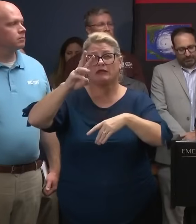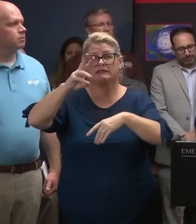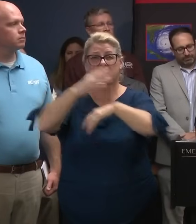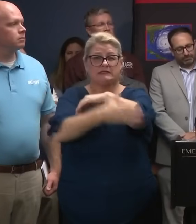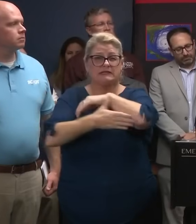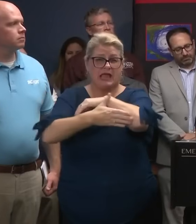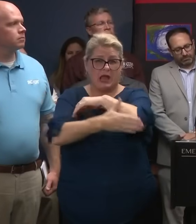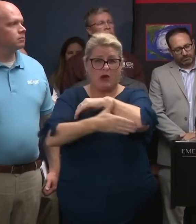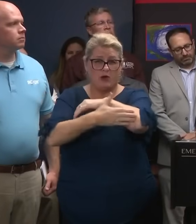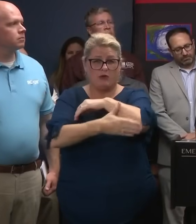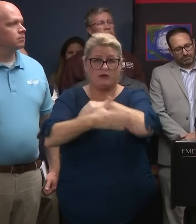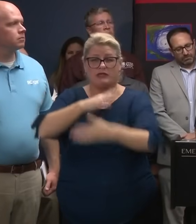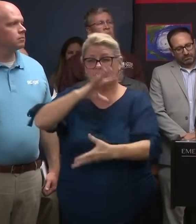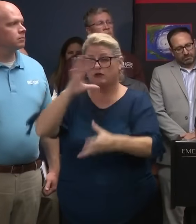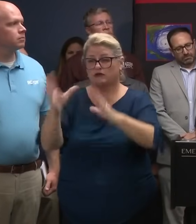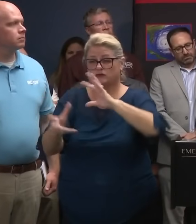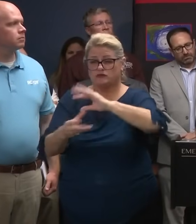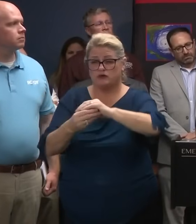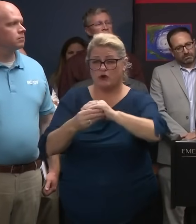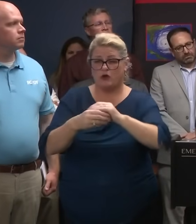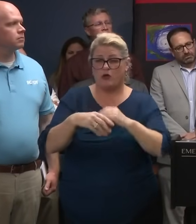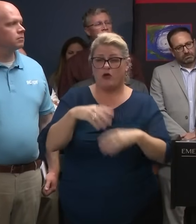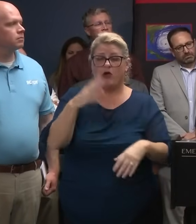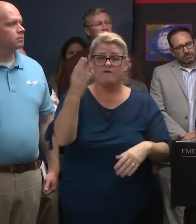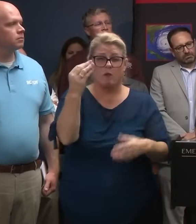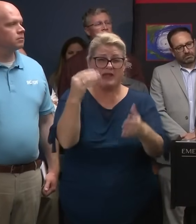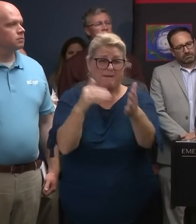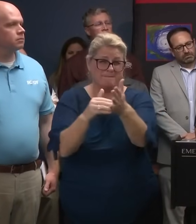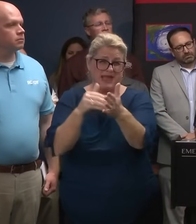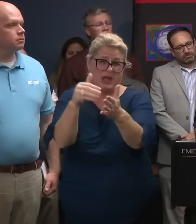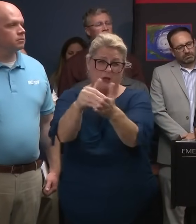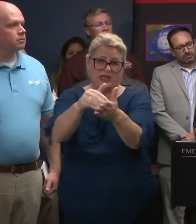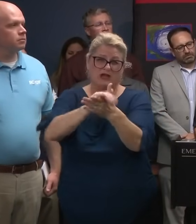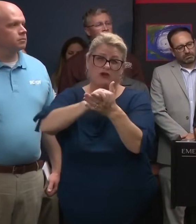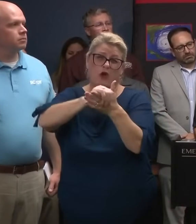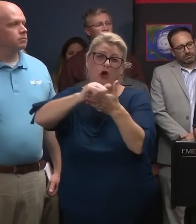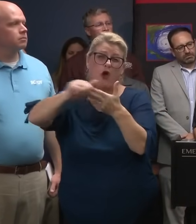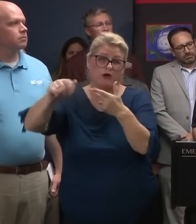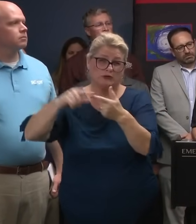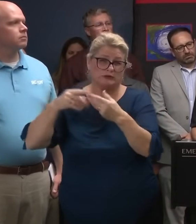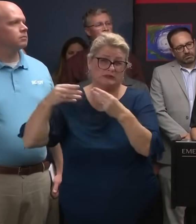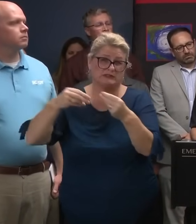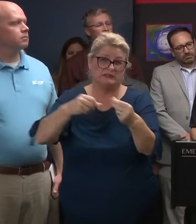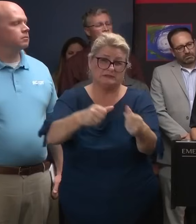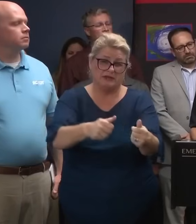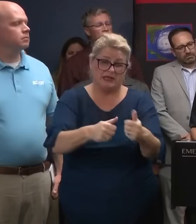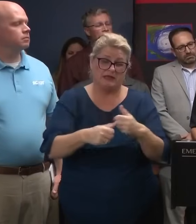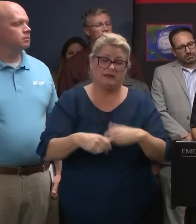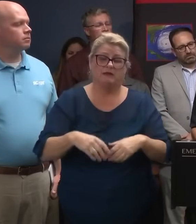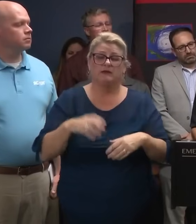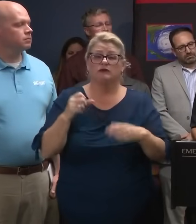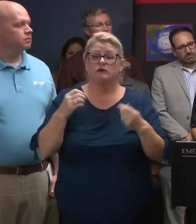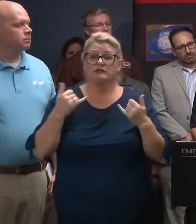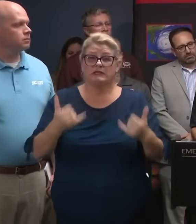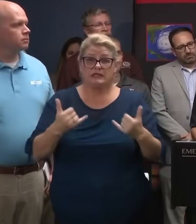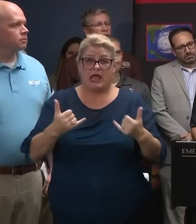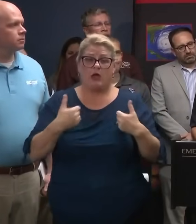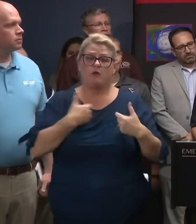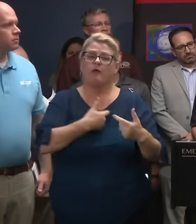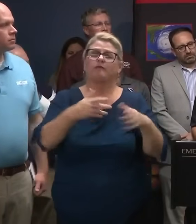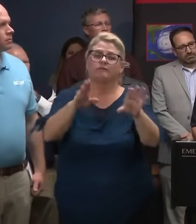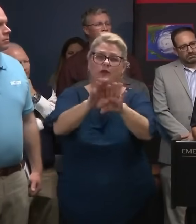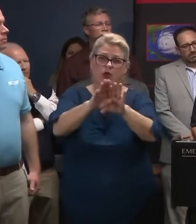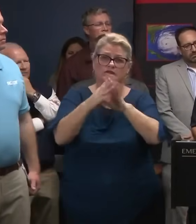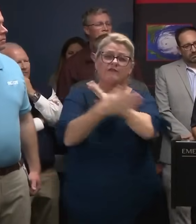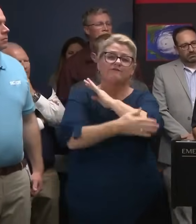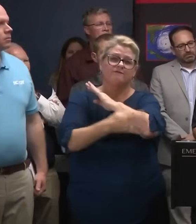counties for a total right now of $14 million. And then county governments right today were closed in 14